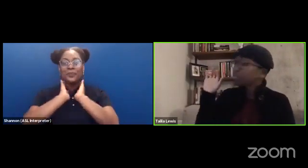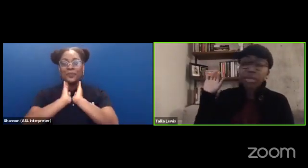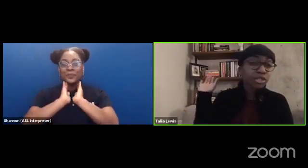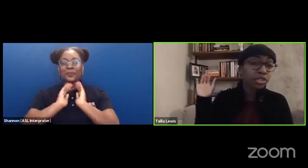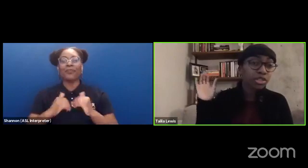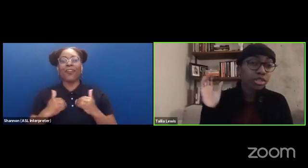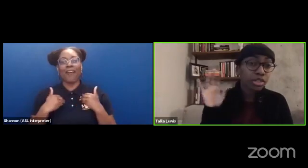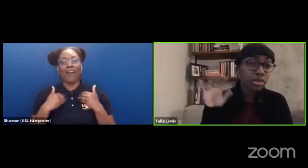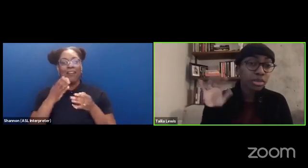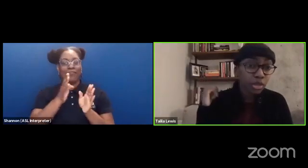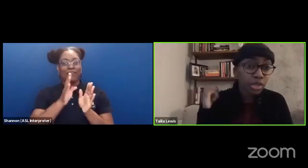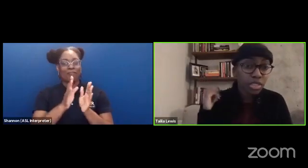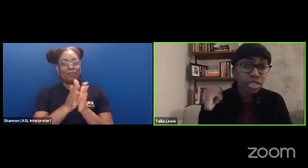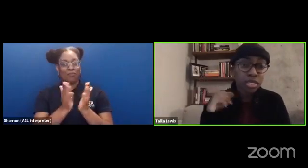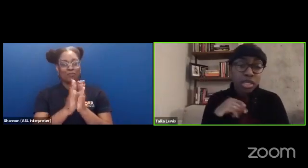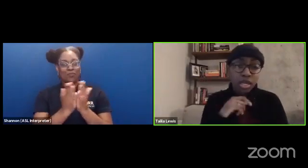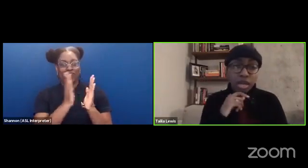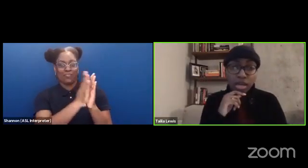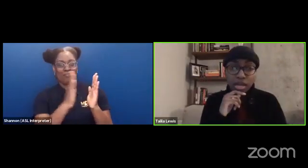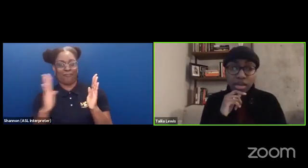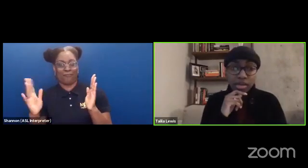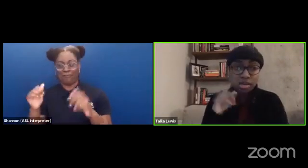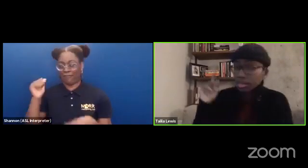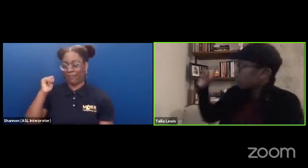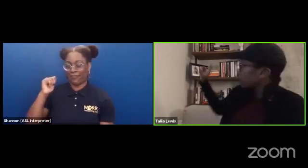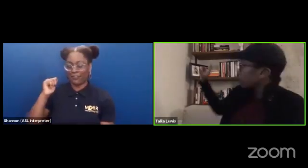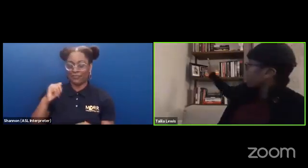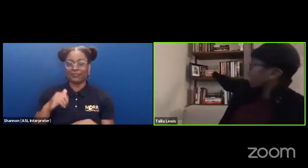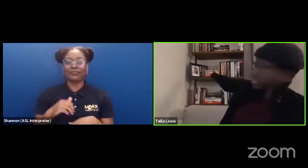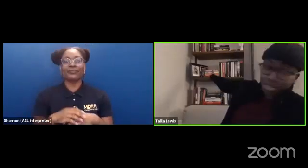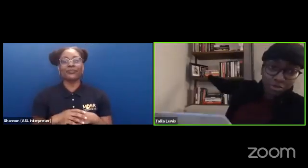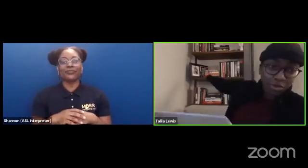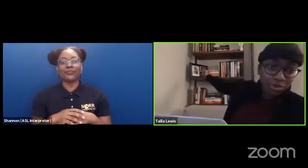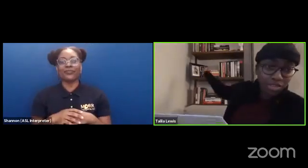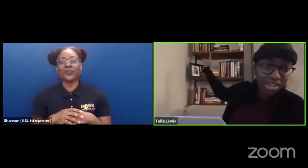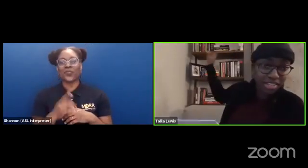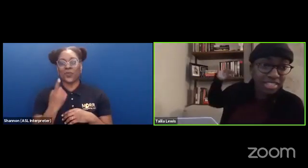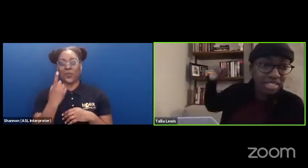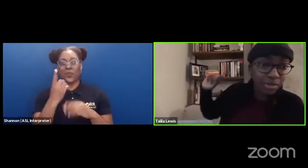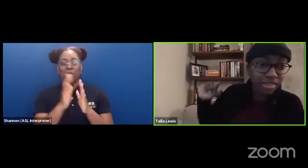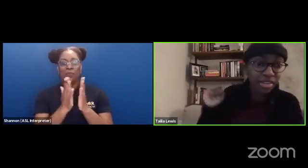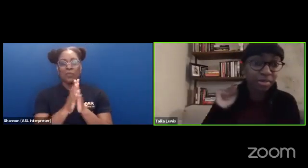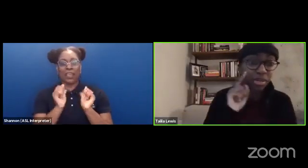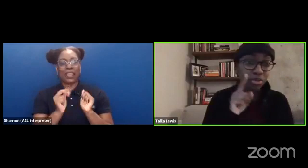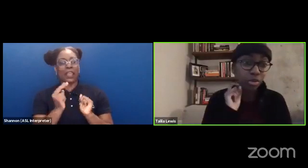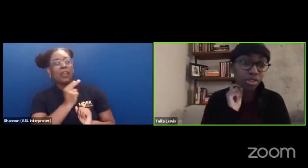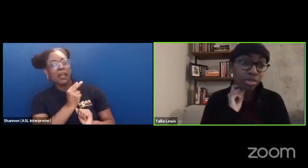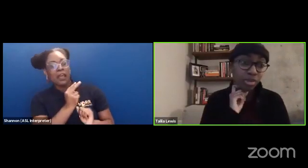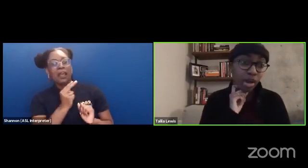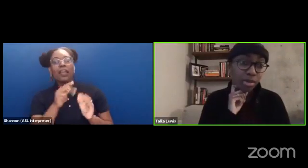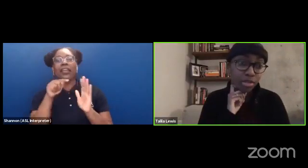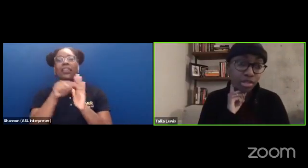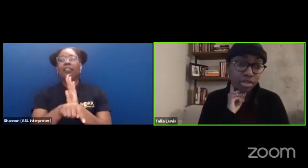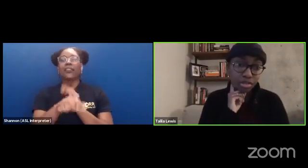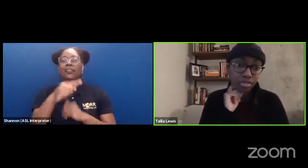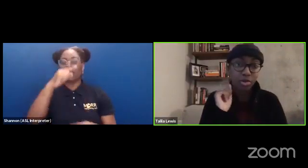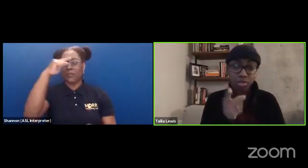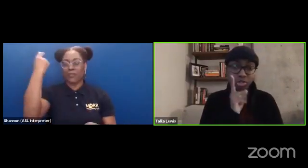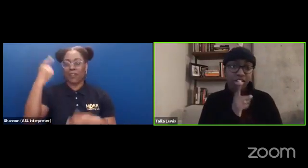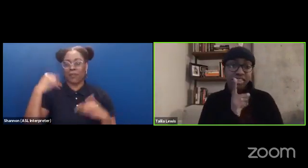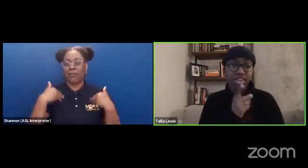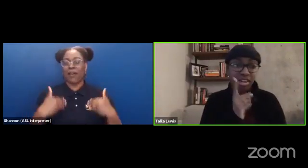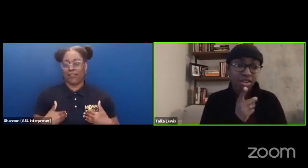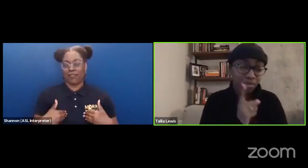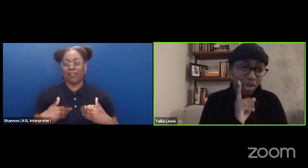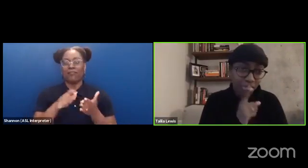with pictures and books. Killing the Black Body is the first one that I can see right there by Dorothy Roberts. You all